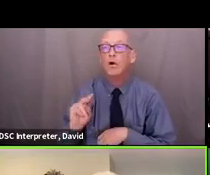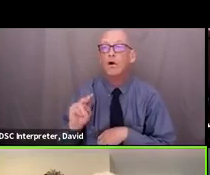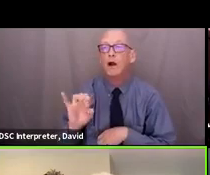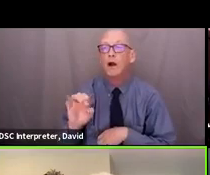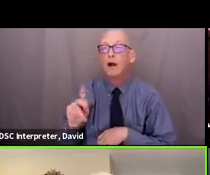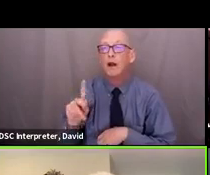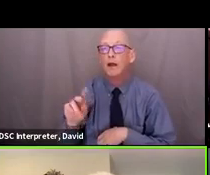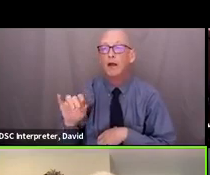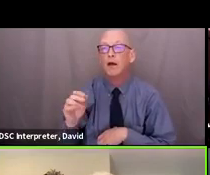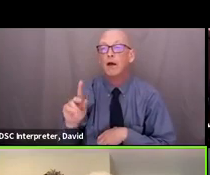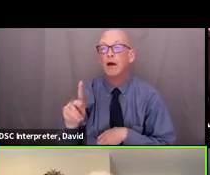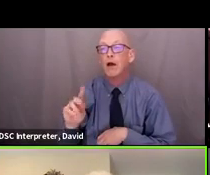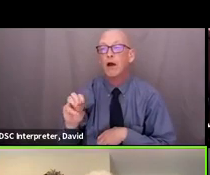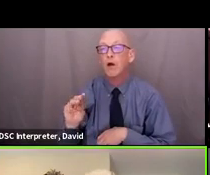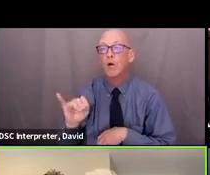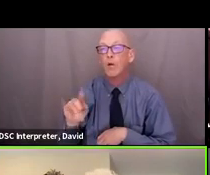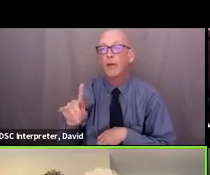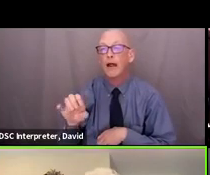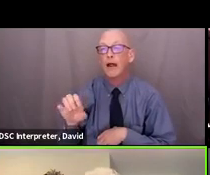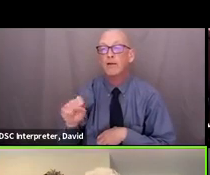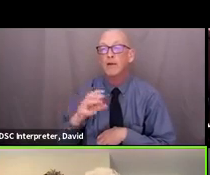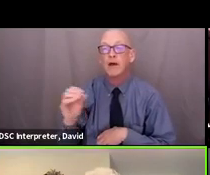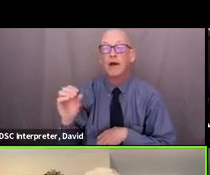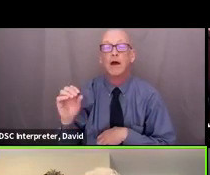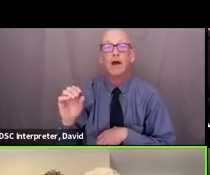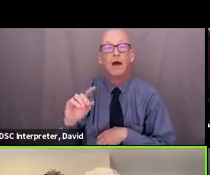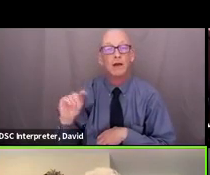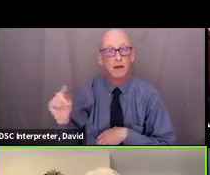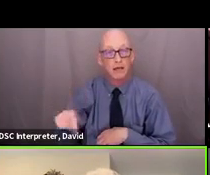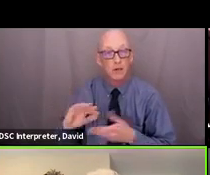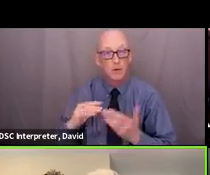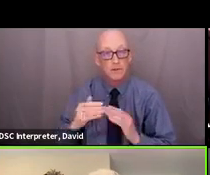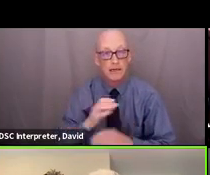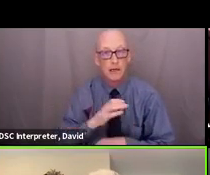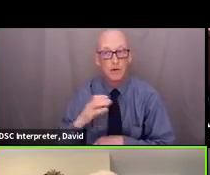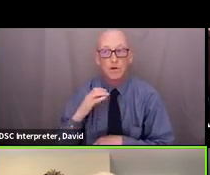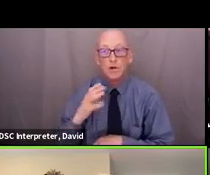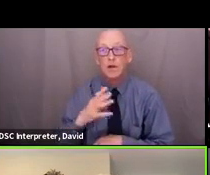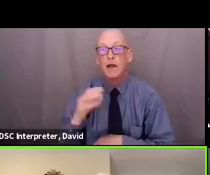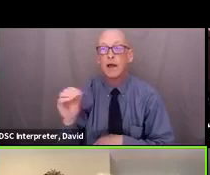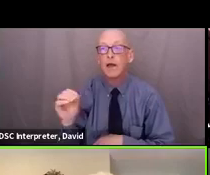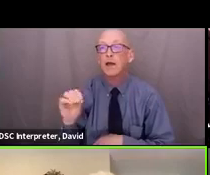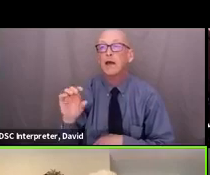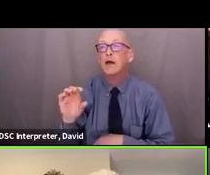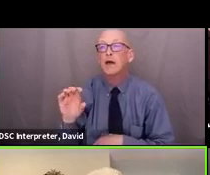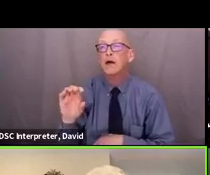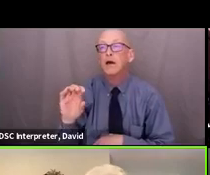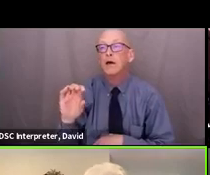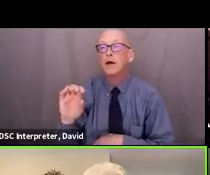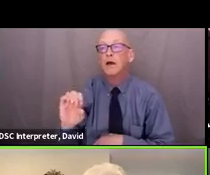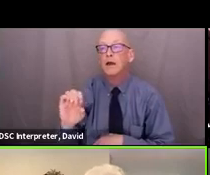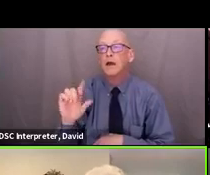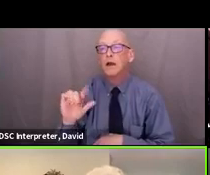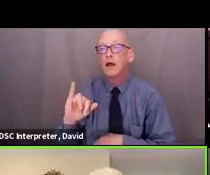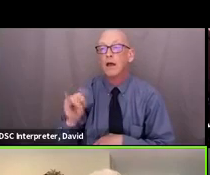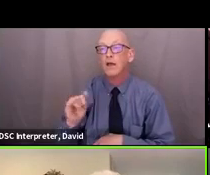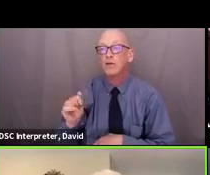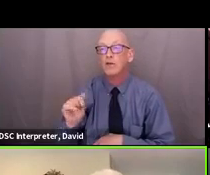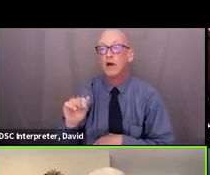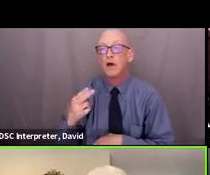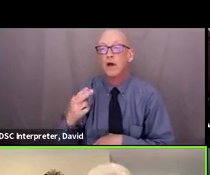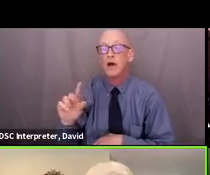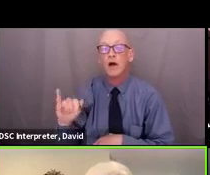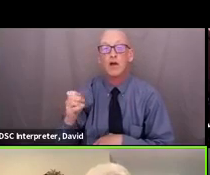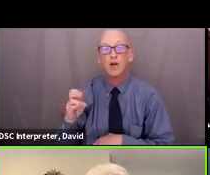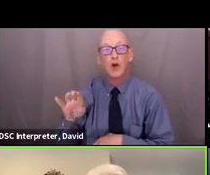Services at the Mental Health and Recovery Services Board of Lucas County. We will hear from all of them, but first we are going to start with